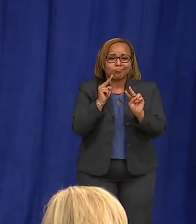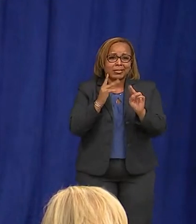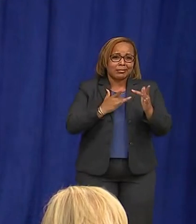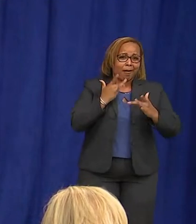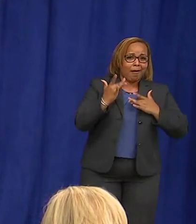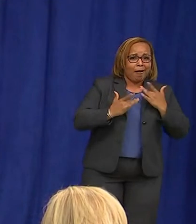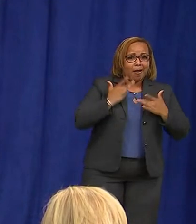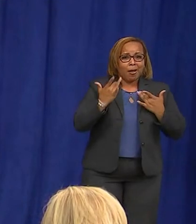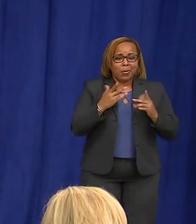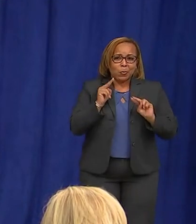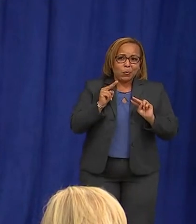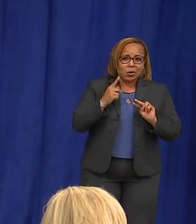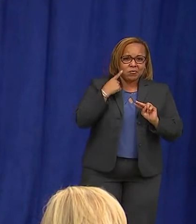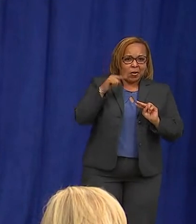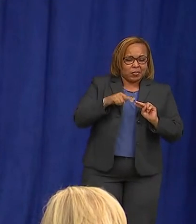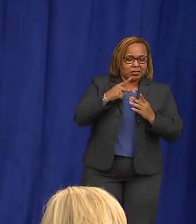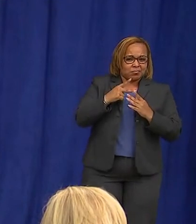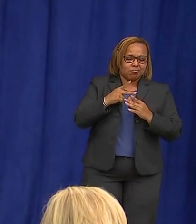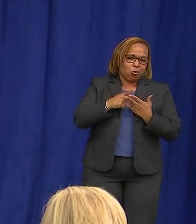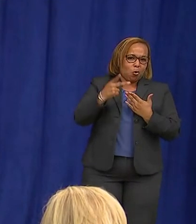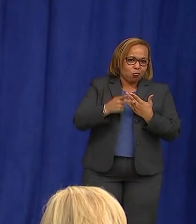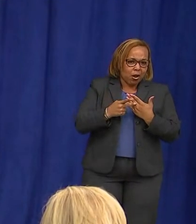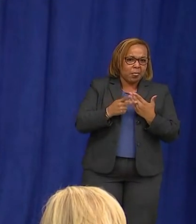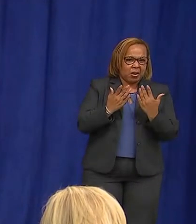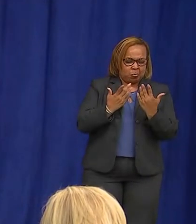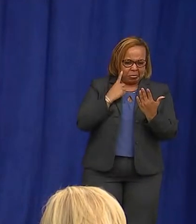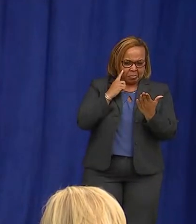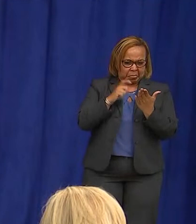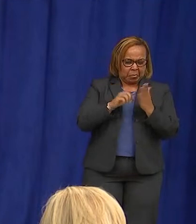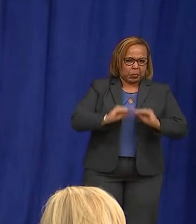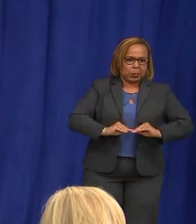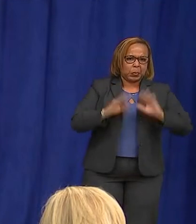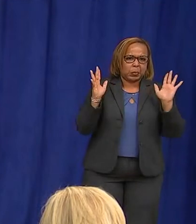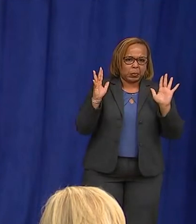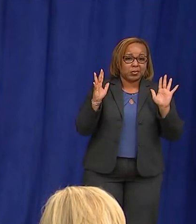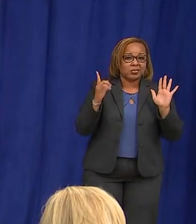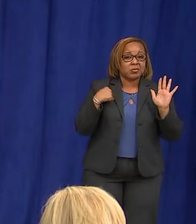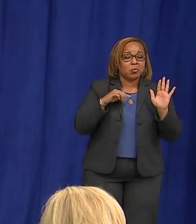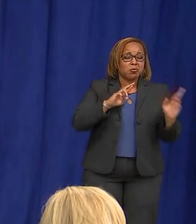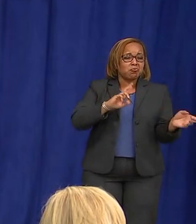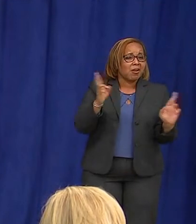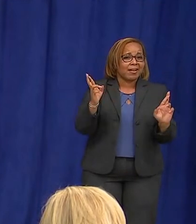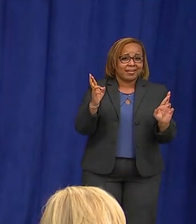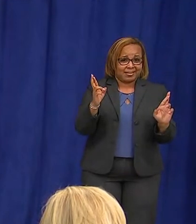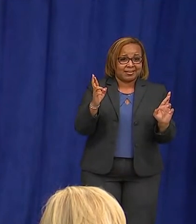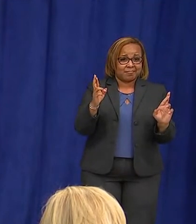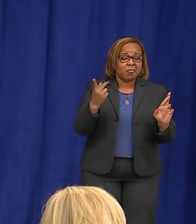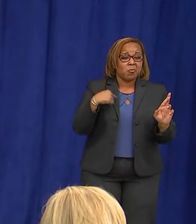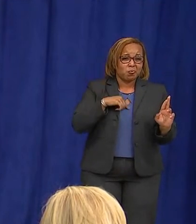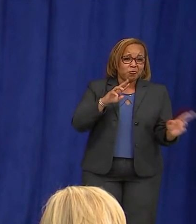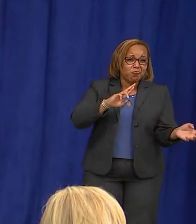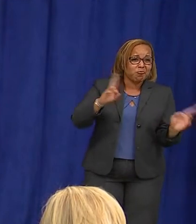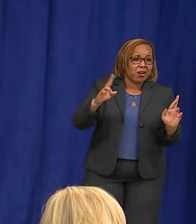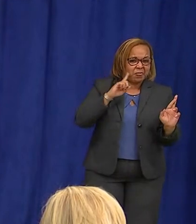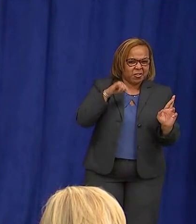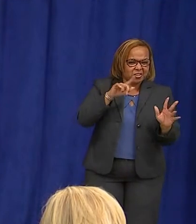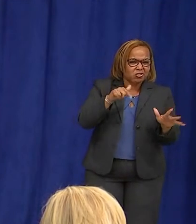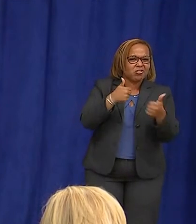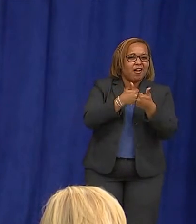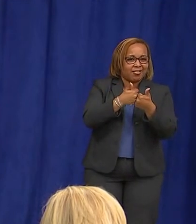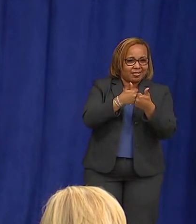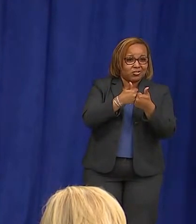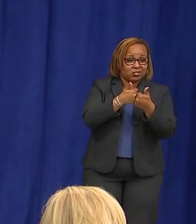excitement and passion for this one-of-a-kind program came through loud and clear. So we're ready. We are ready for this